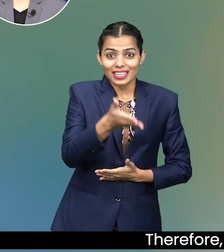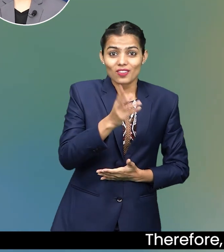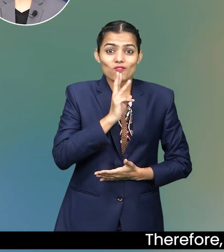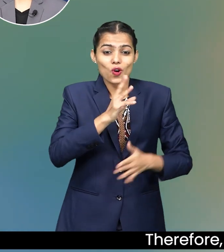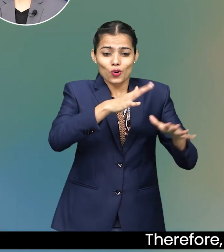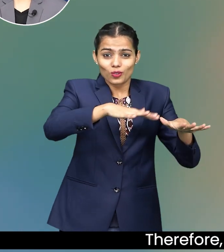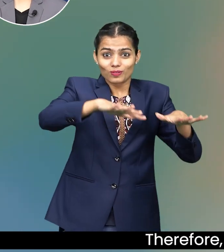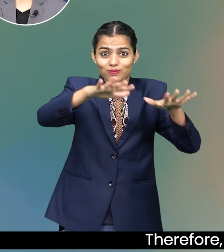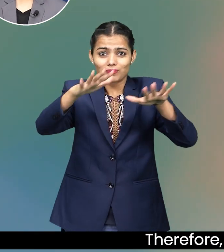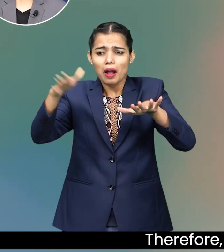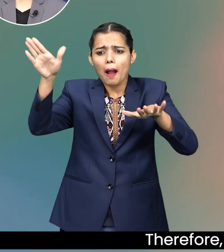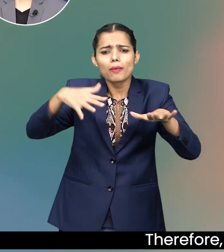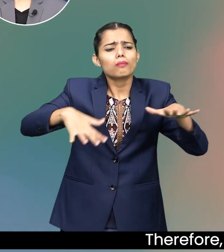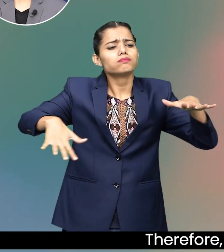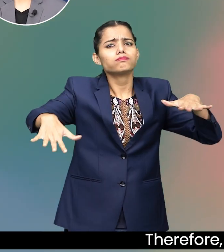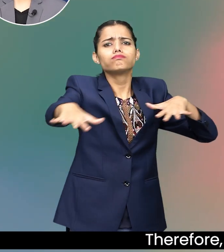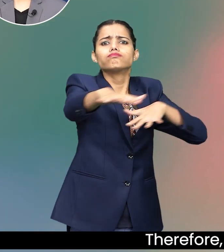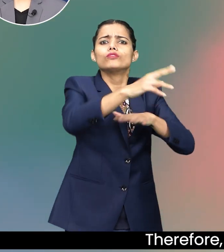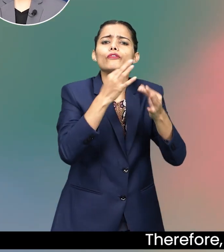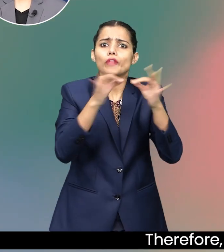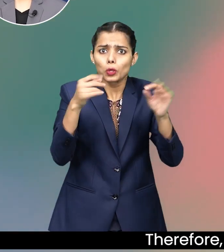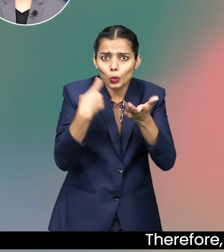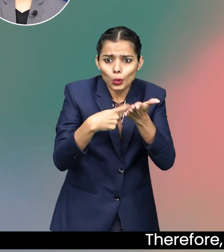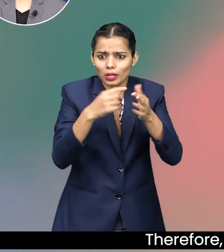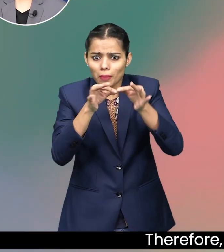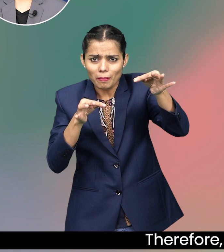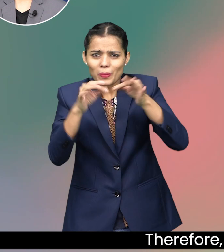therefore it rises up when released